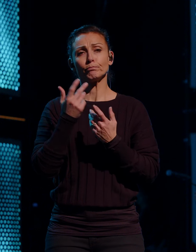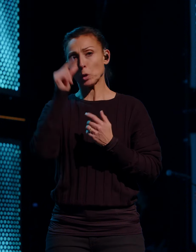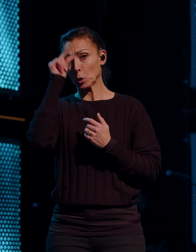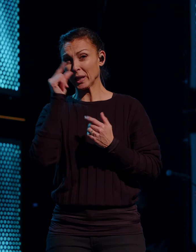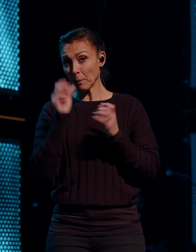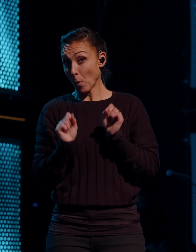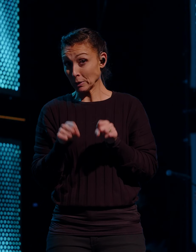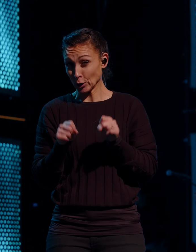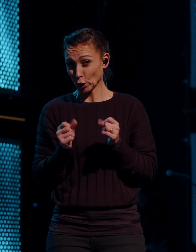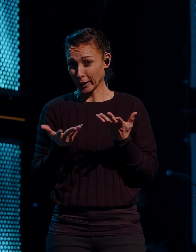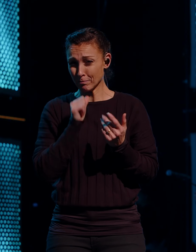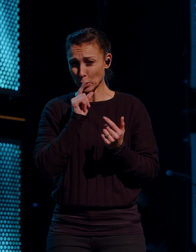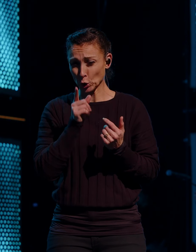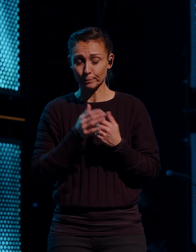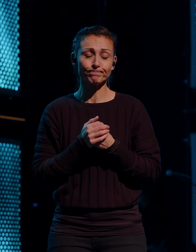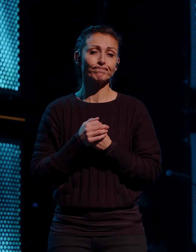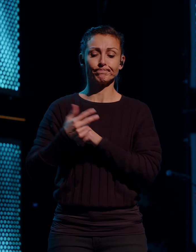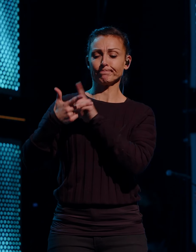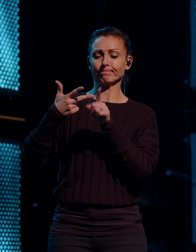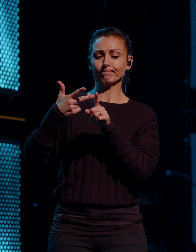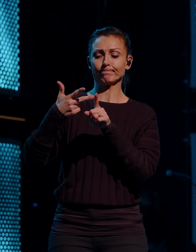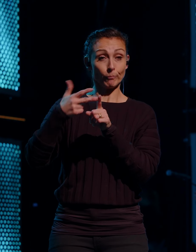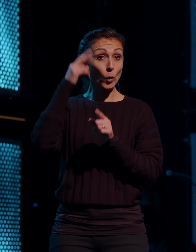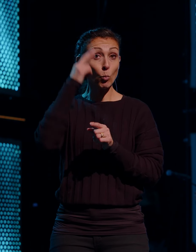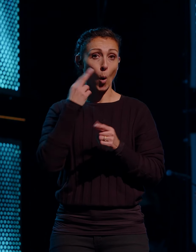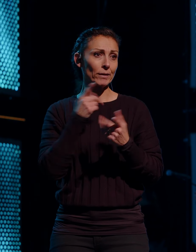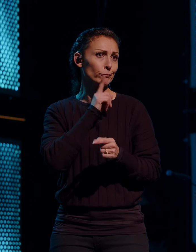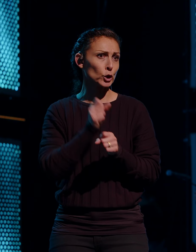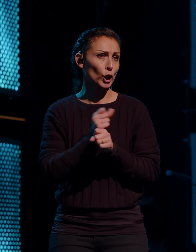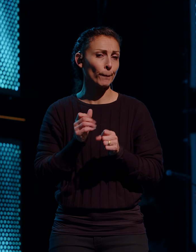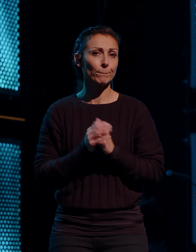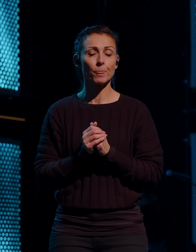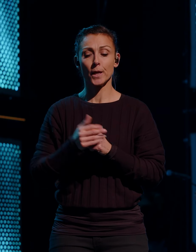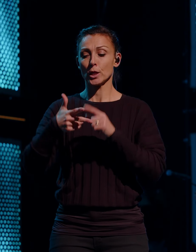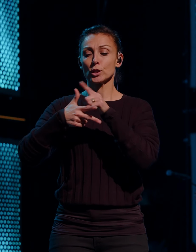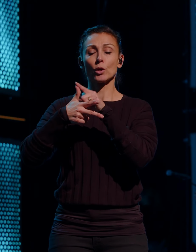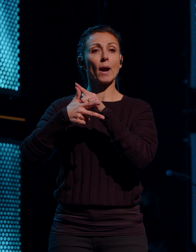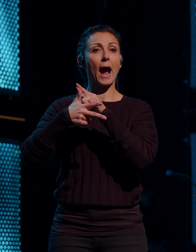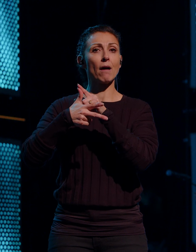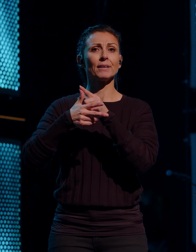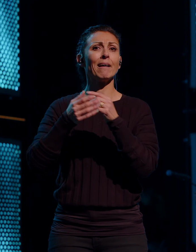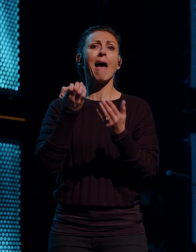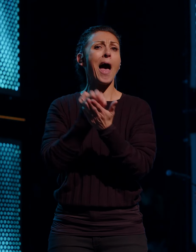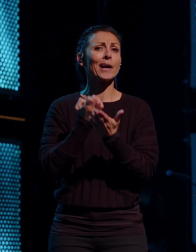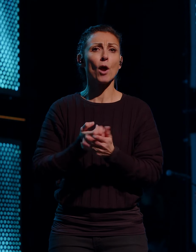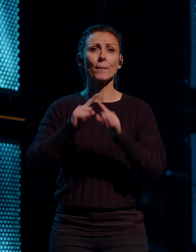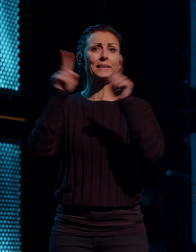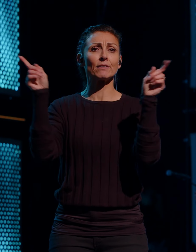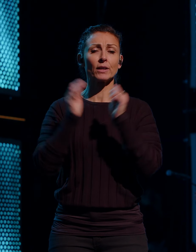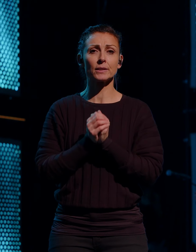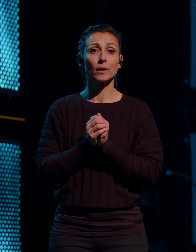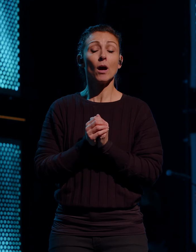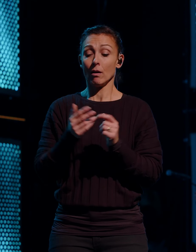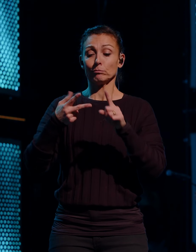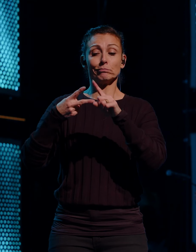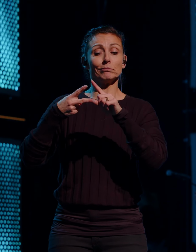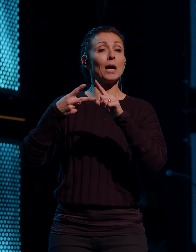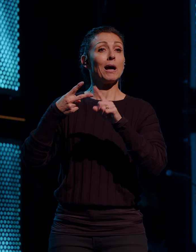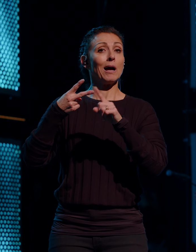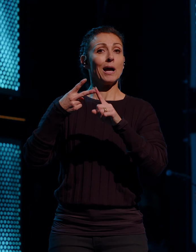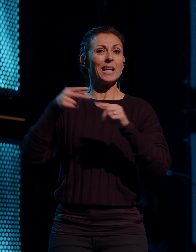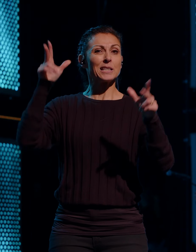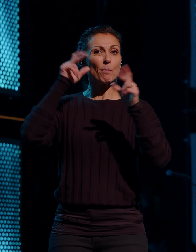different. Economically, you have wealthy, poor, and middle class. Spiritually, you have a God-fearer. You have a demonically hostile person. You have a morally